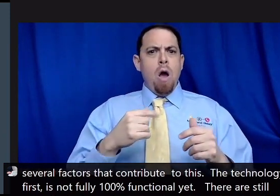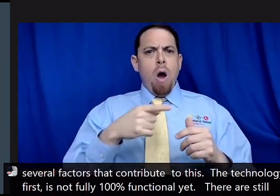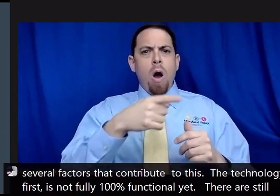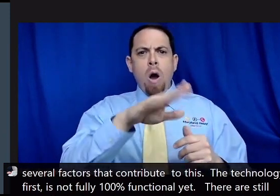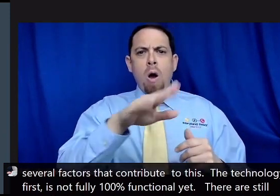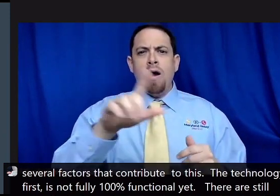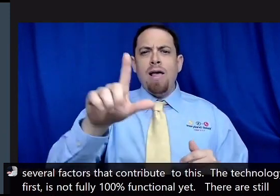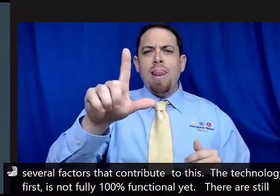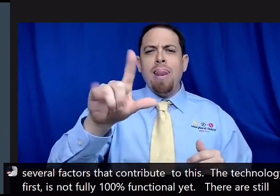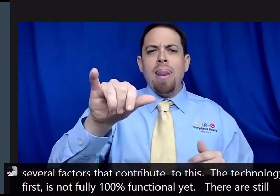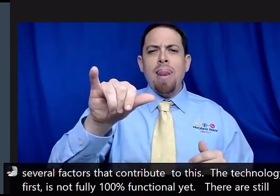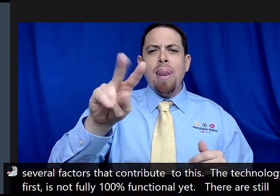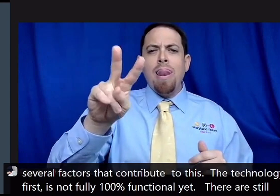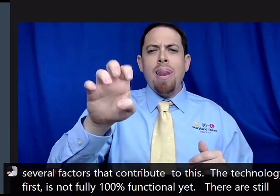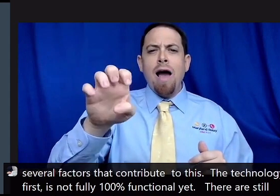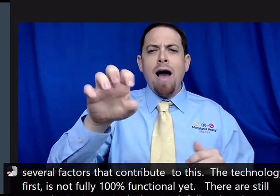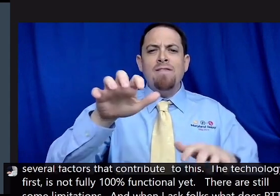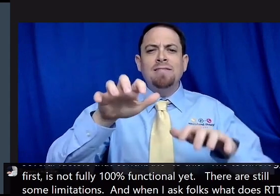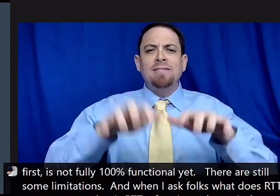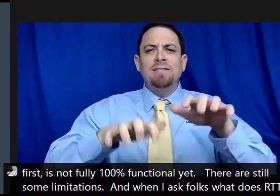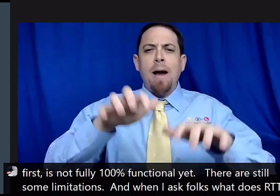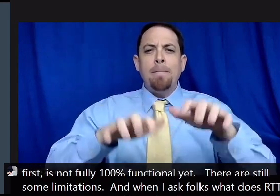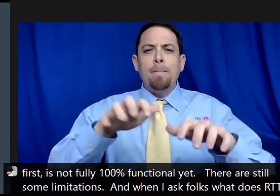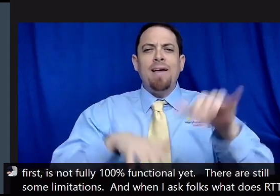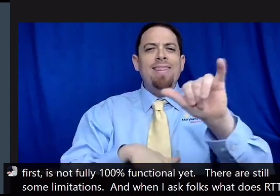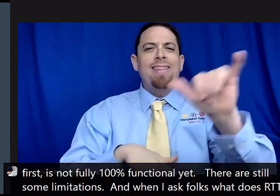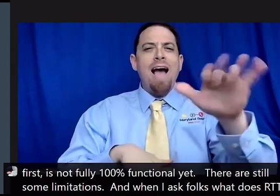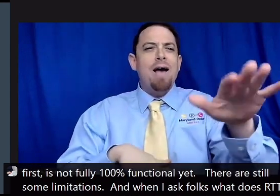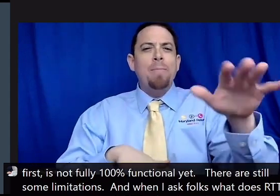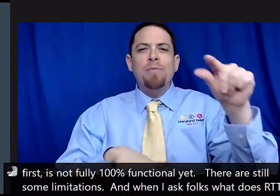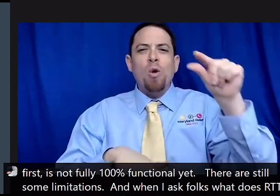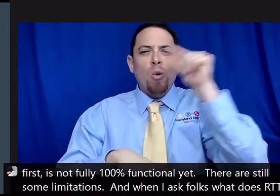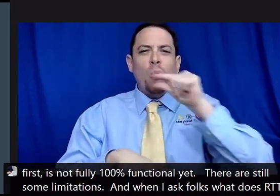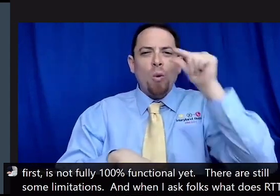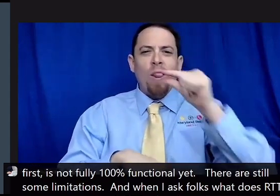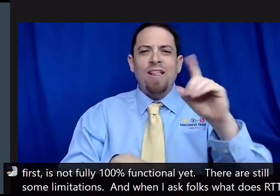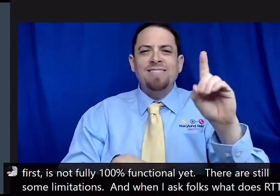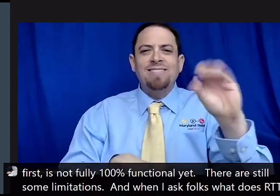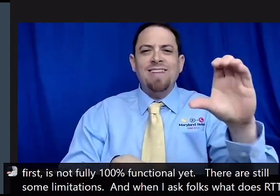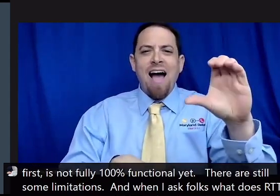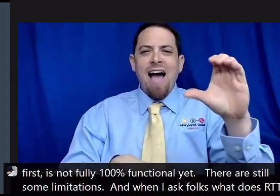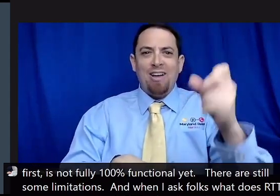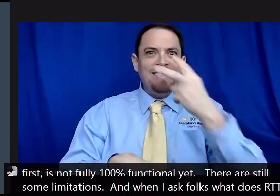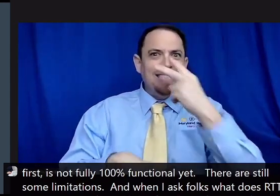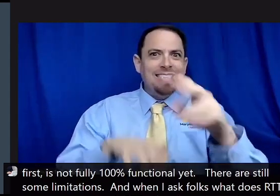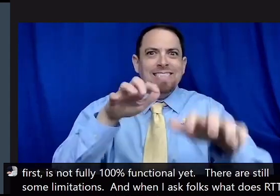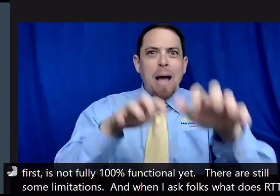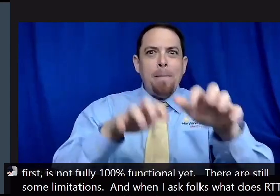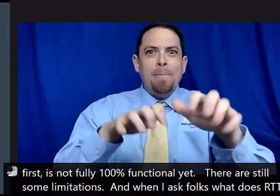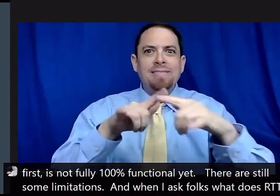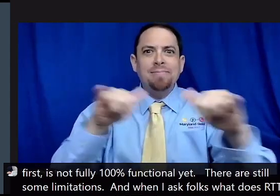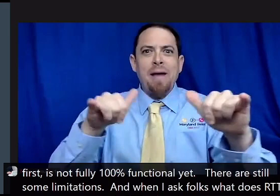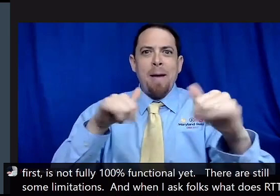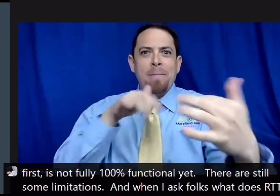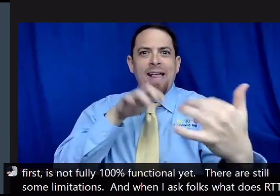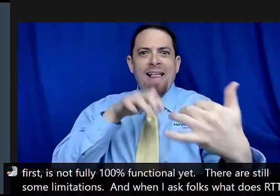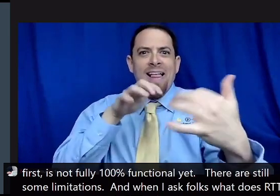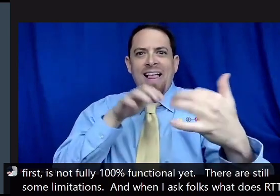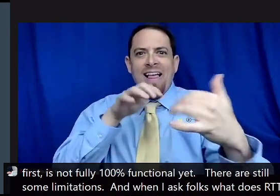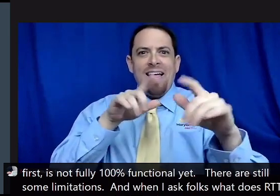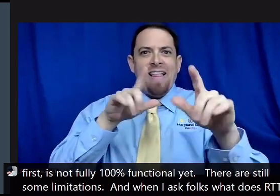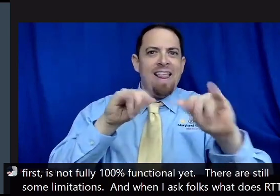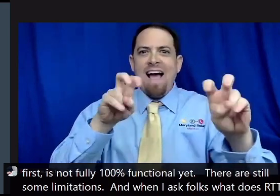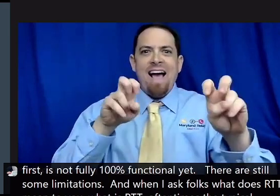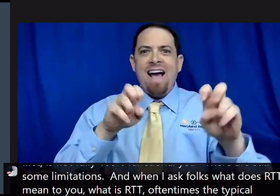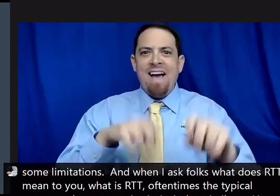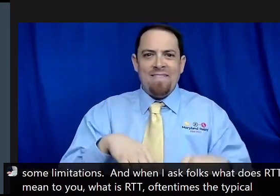typical response that we receive is, isn't that similar to live transcribe? For example,